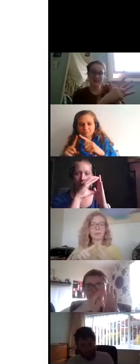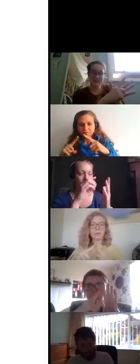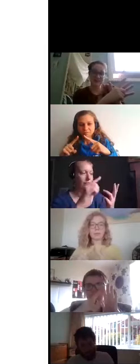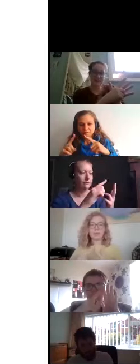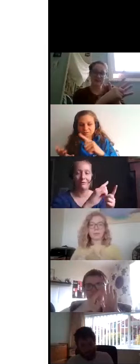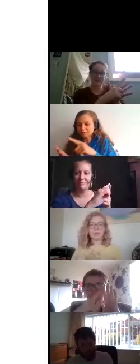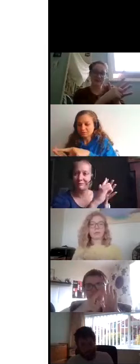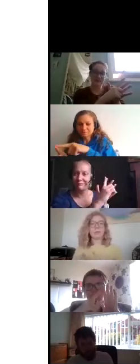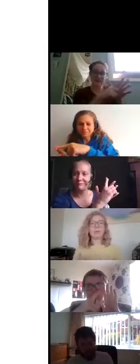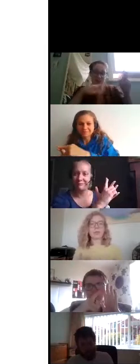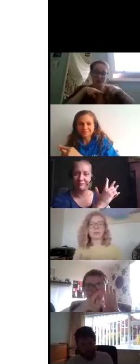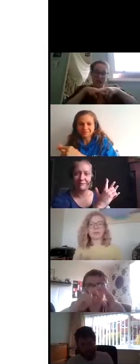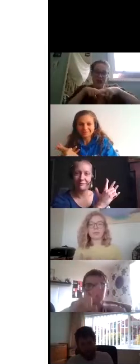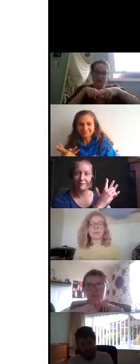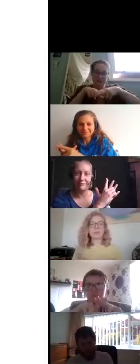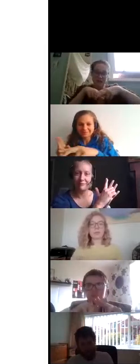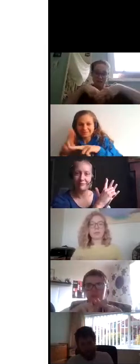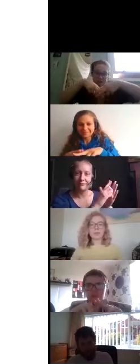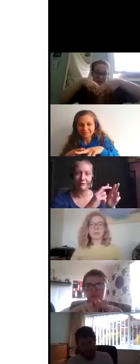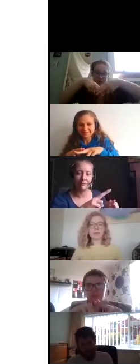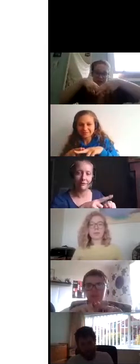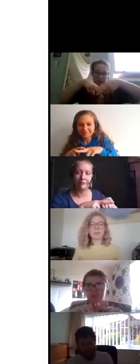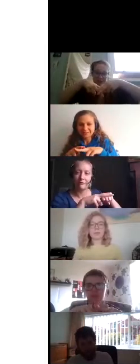E for the vowel, F,